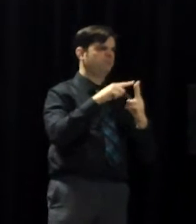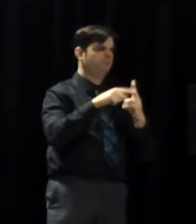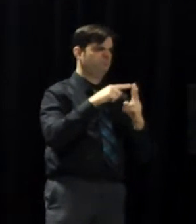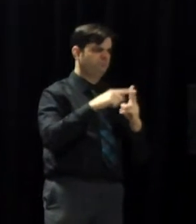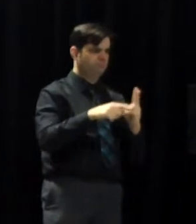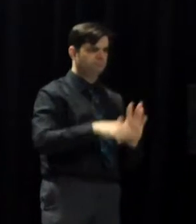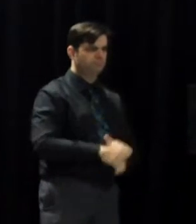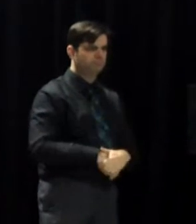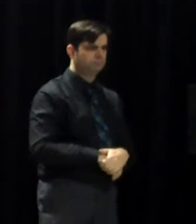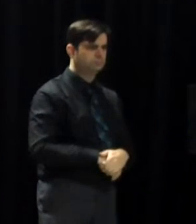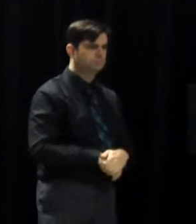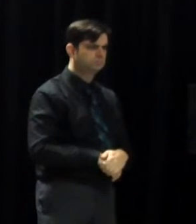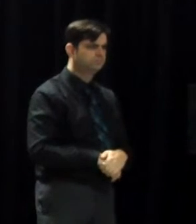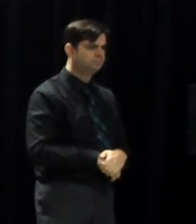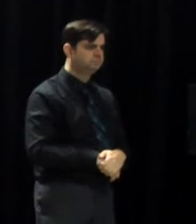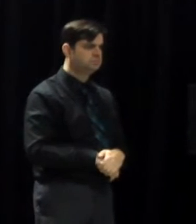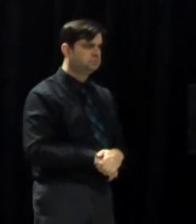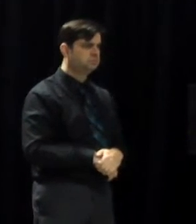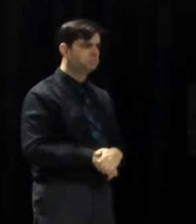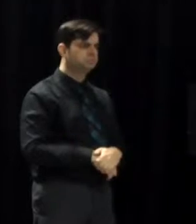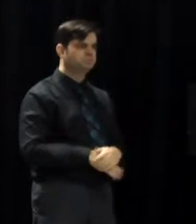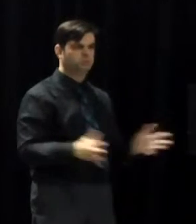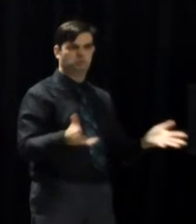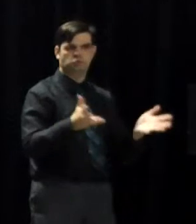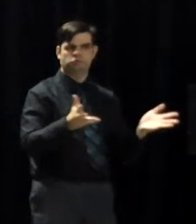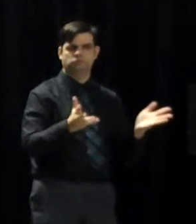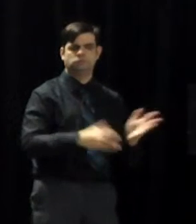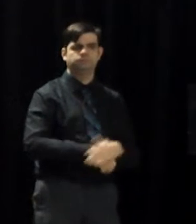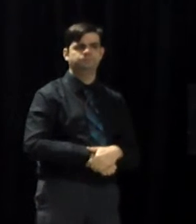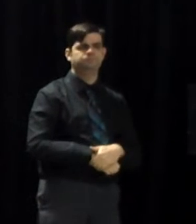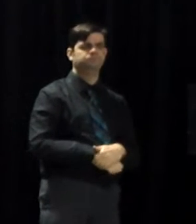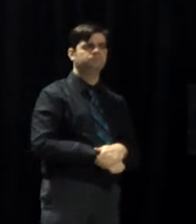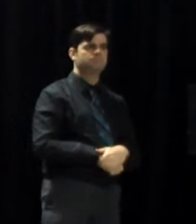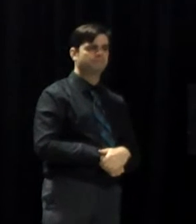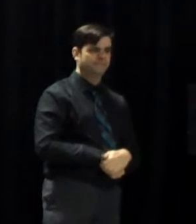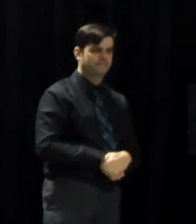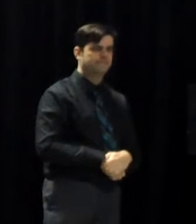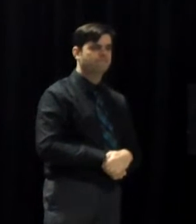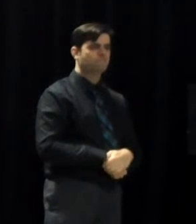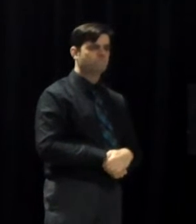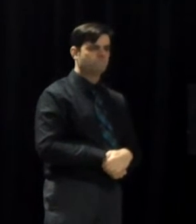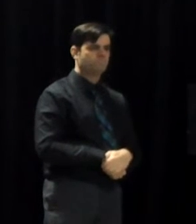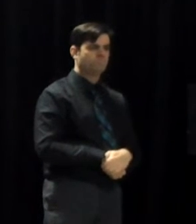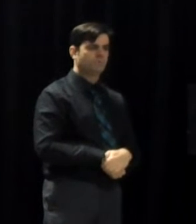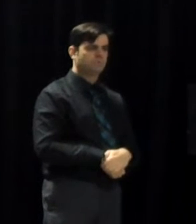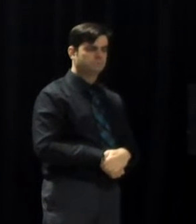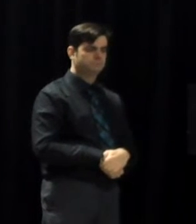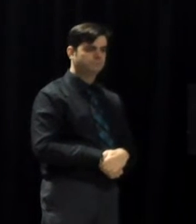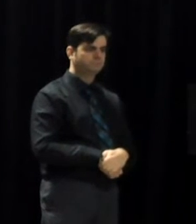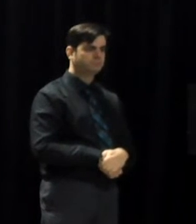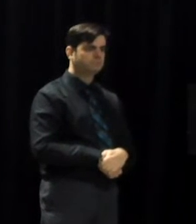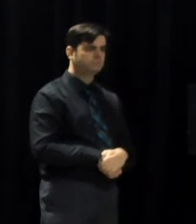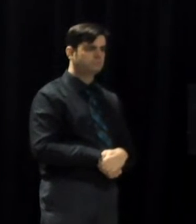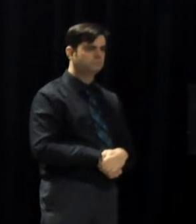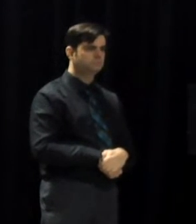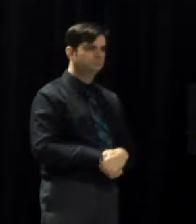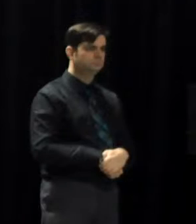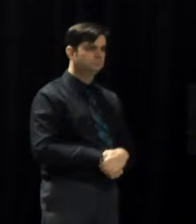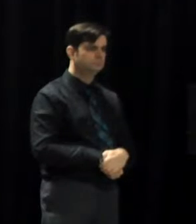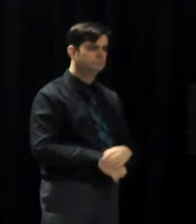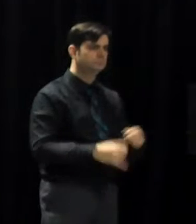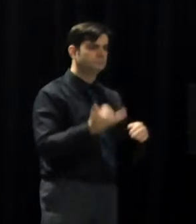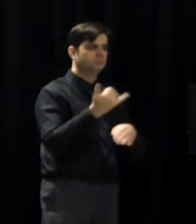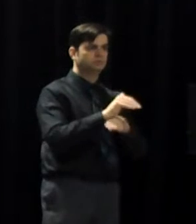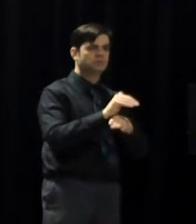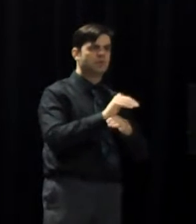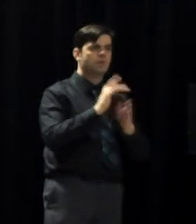Certainly tonight there is the Medical Society has their annual banquet virtually